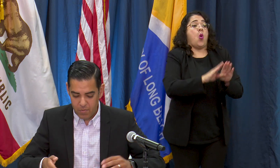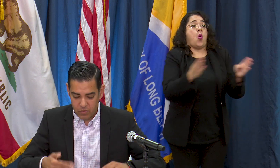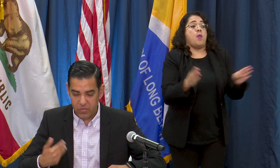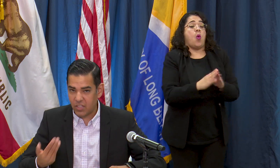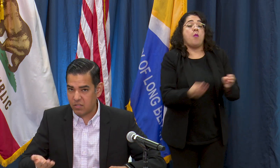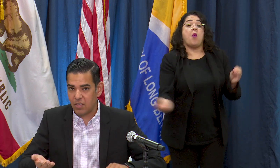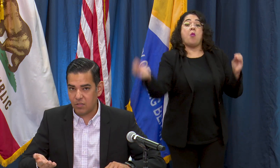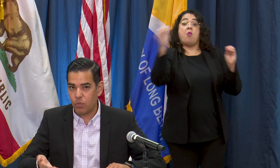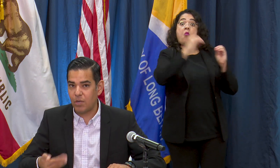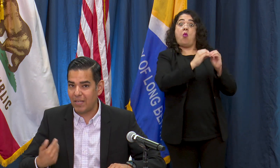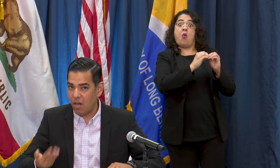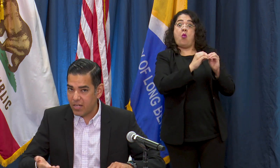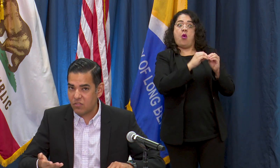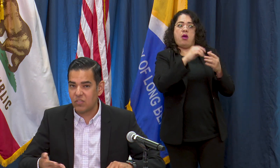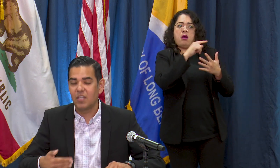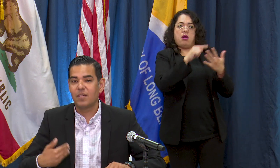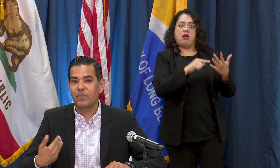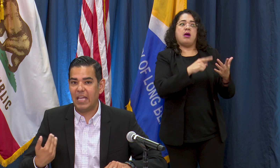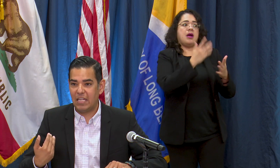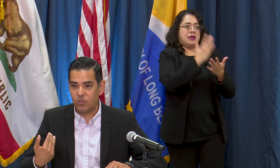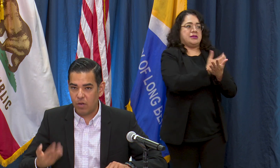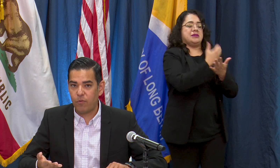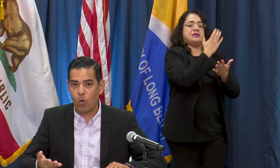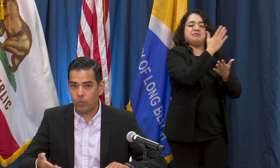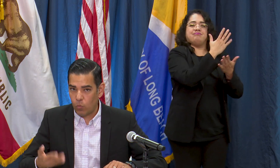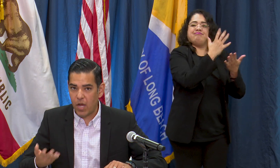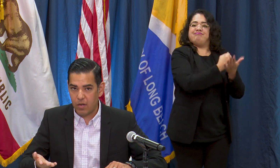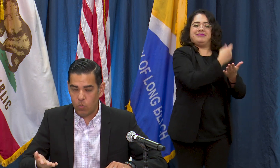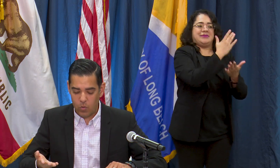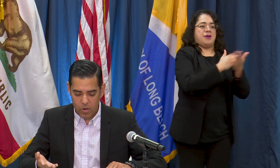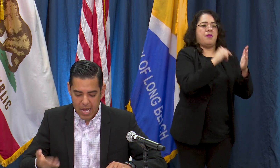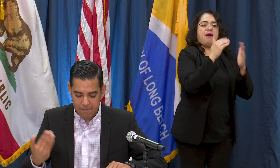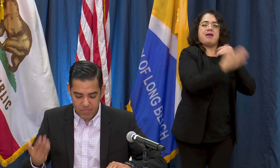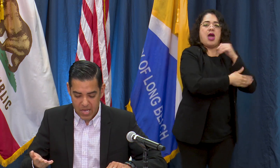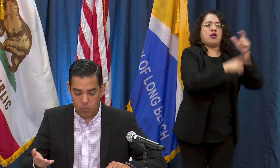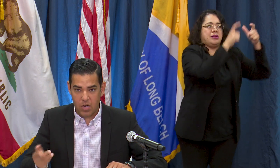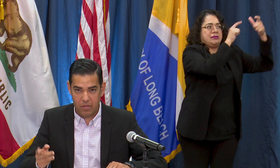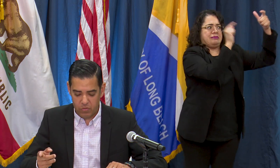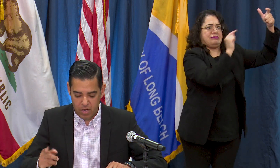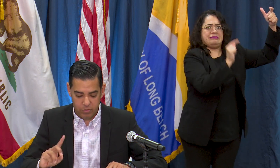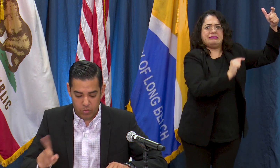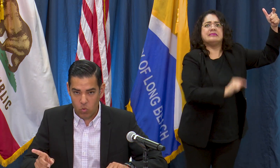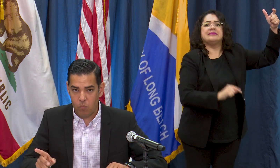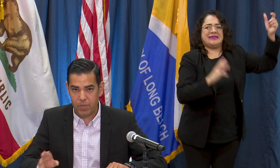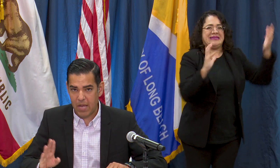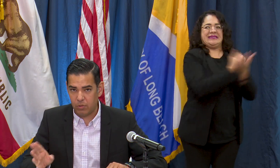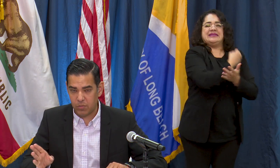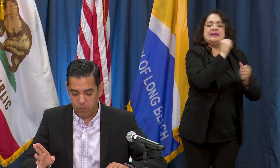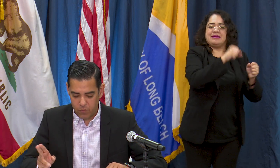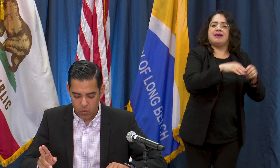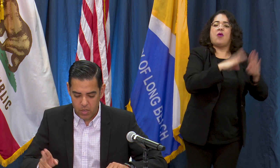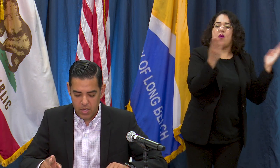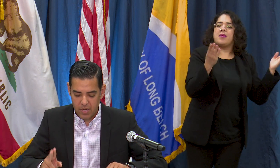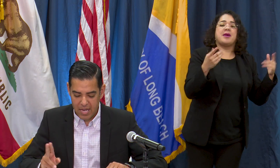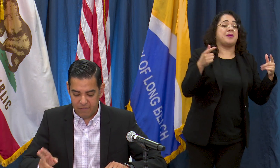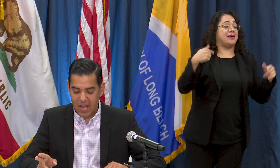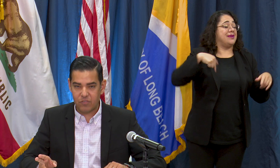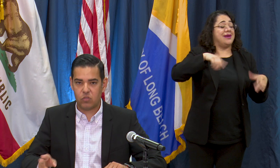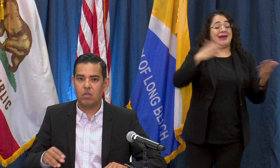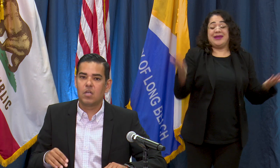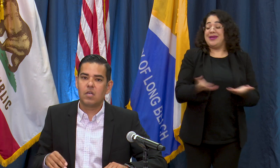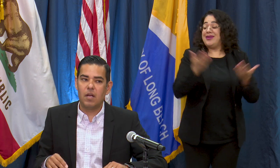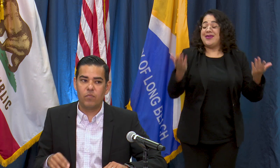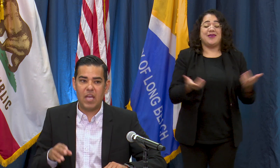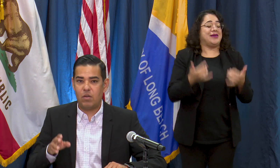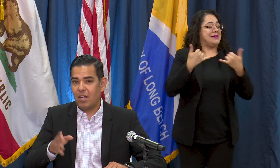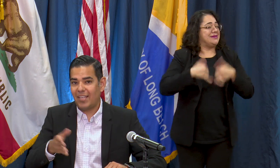those requirements. So I think it's important to be honest and straightforward with where we're at, and we're not there, so we won't be able to move forward any